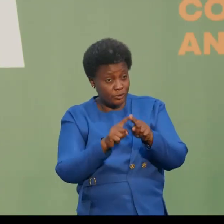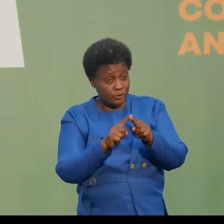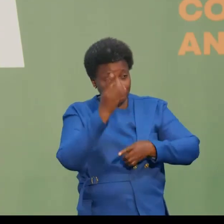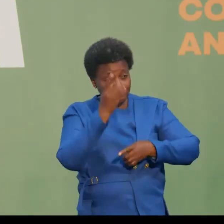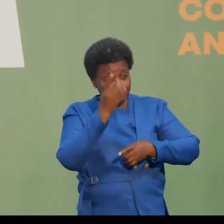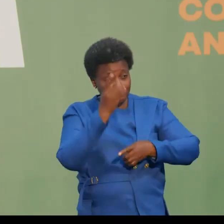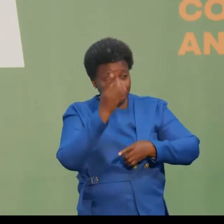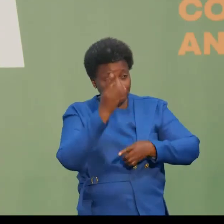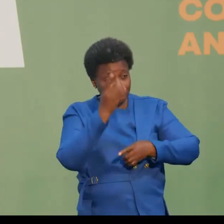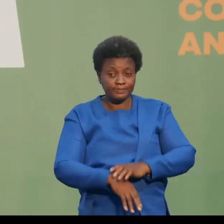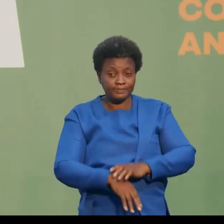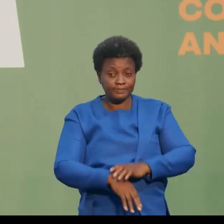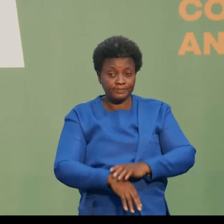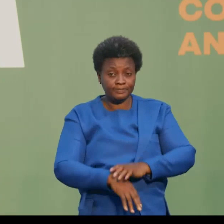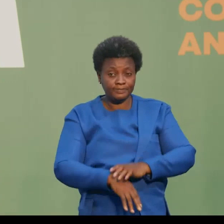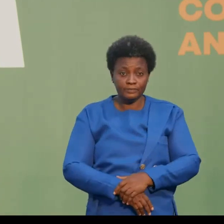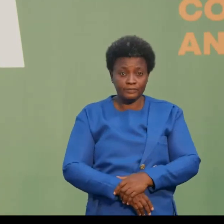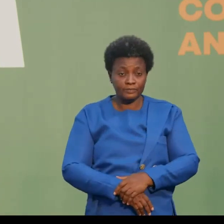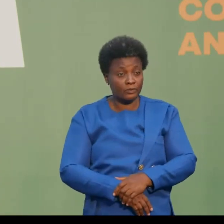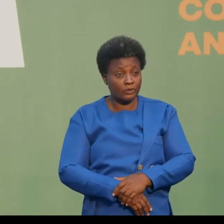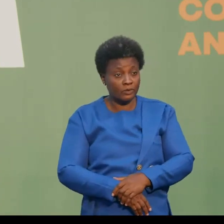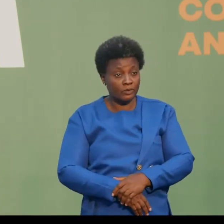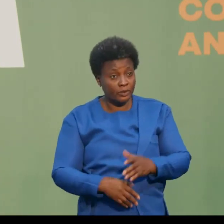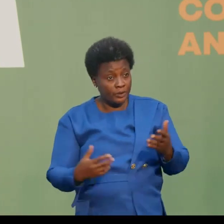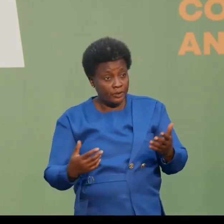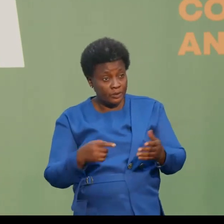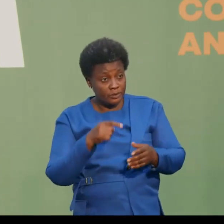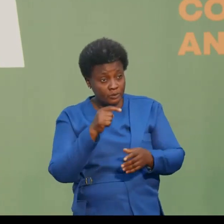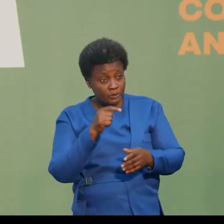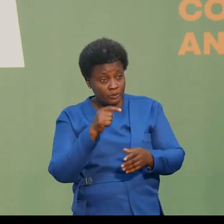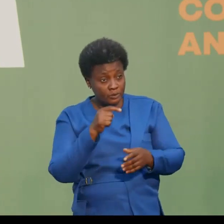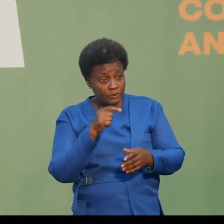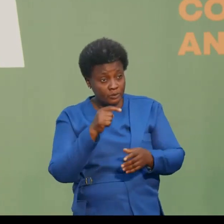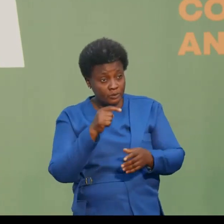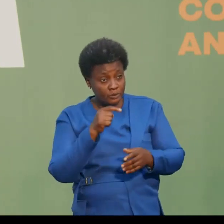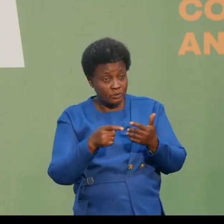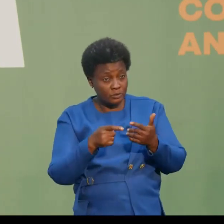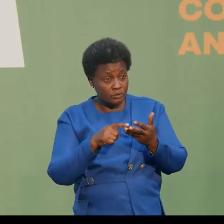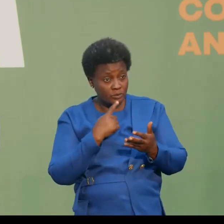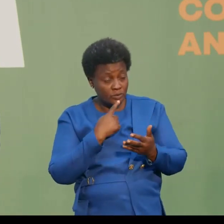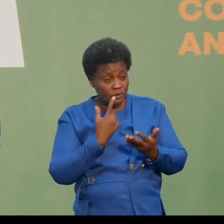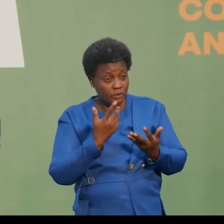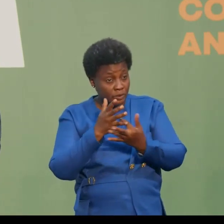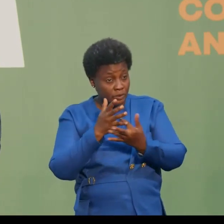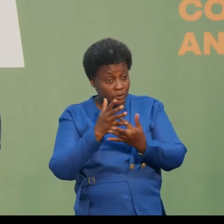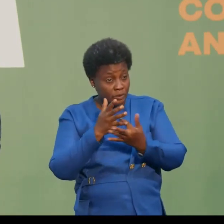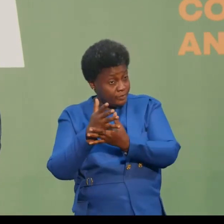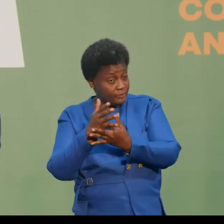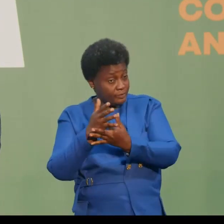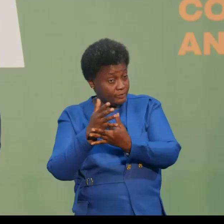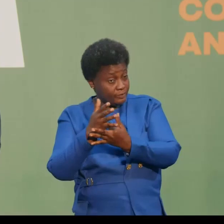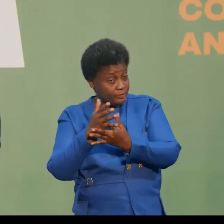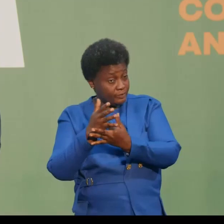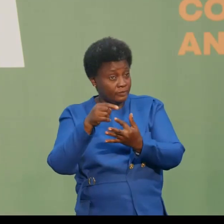We currently have effective tools available, such as post-exposure prophylaxis and